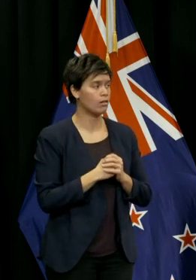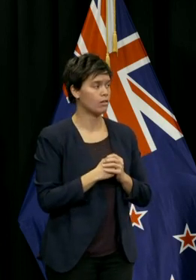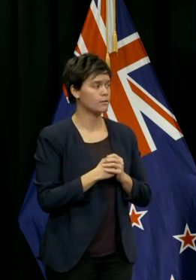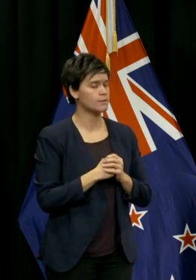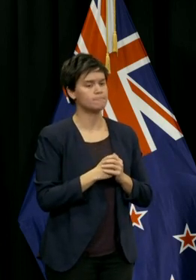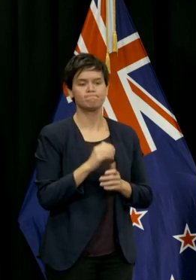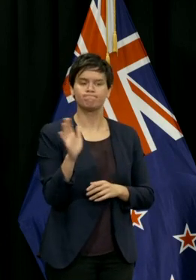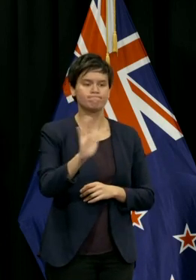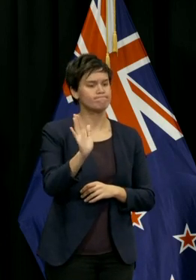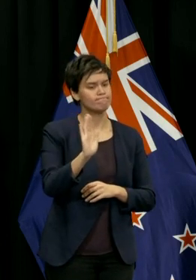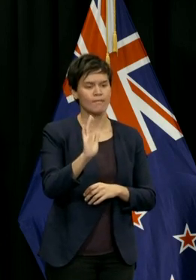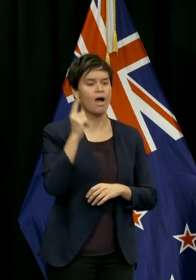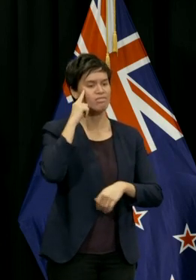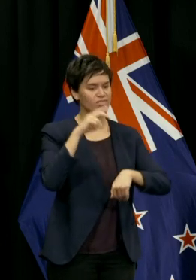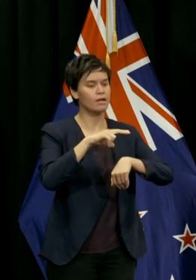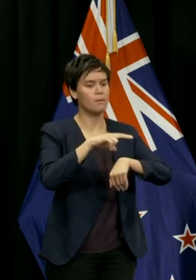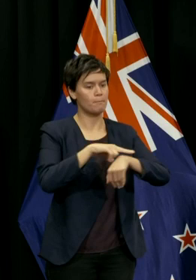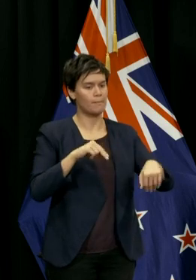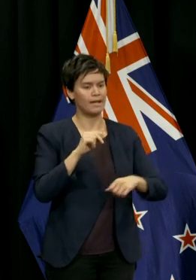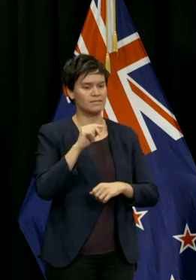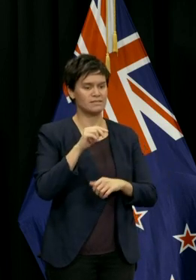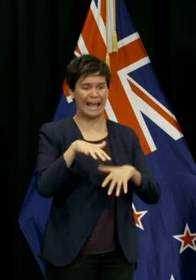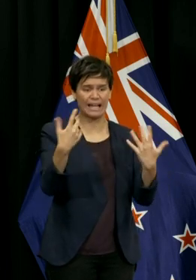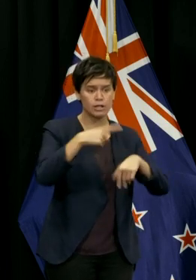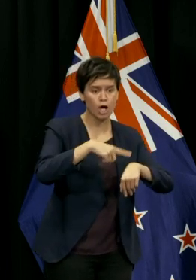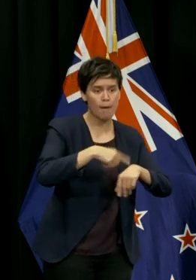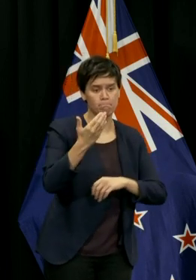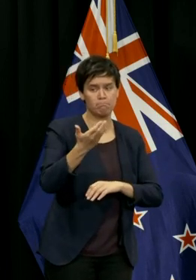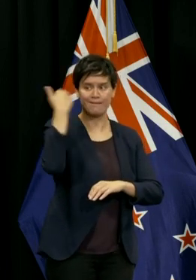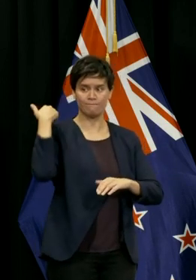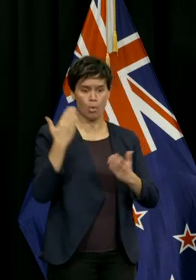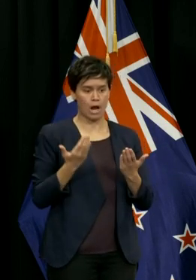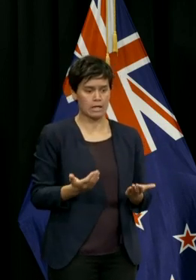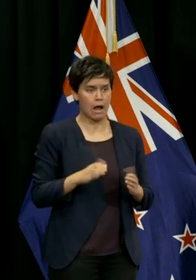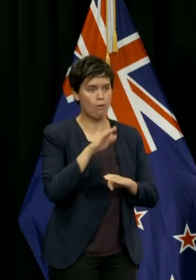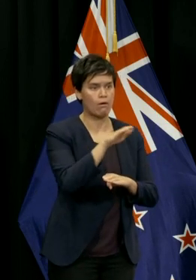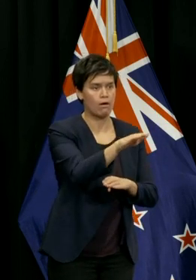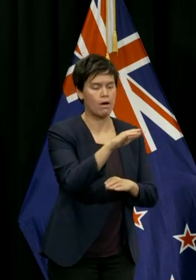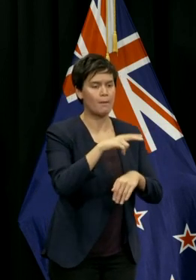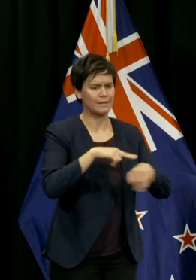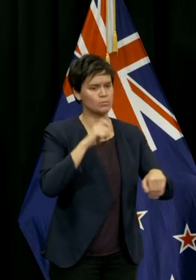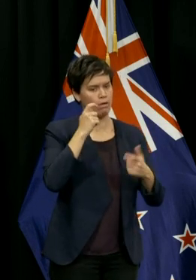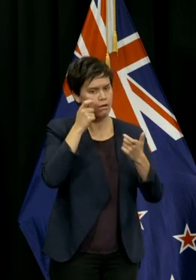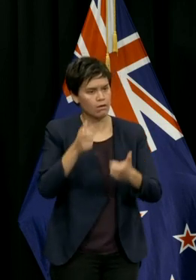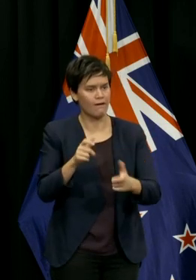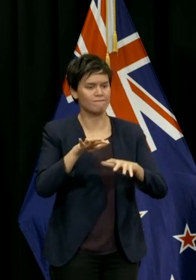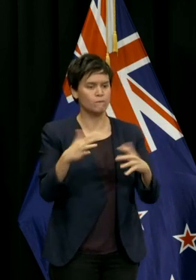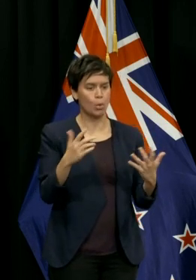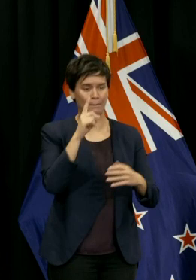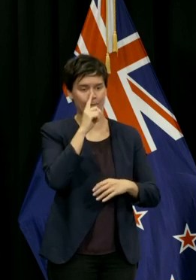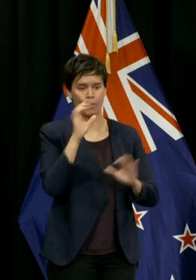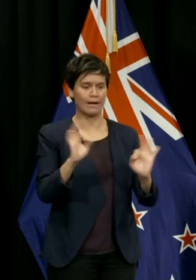particularly mindful of the homeless under any circumstance. Right now, what we're working on, and you will have heard me reference